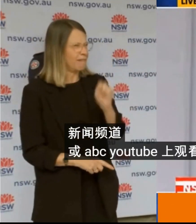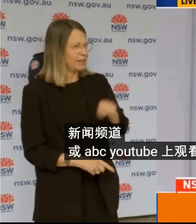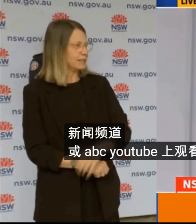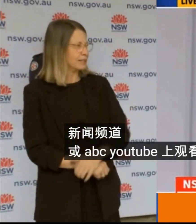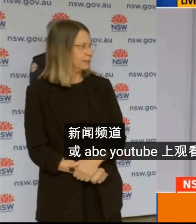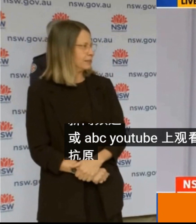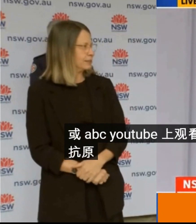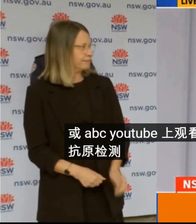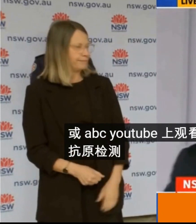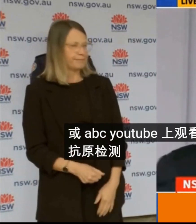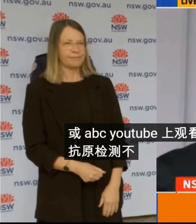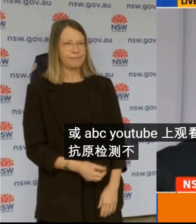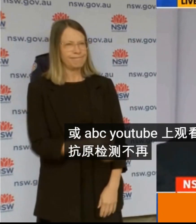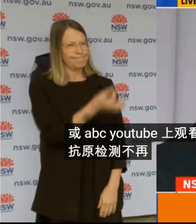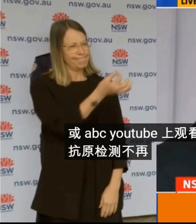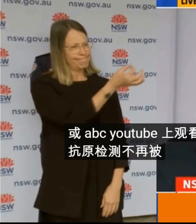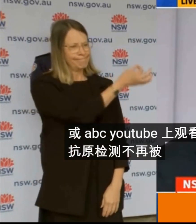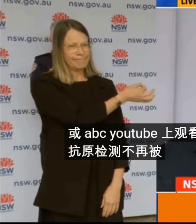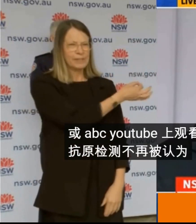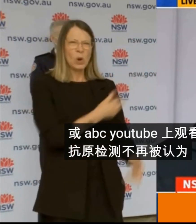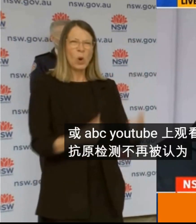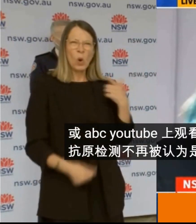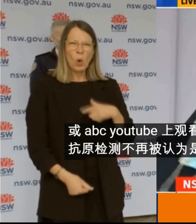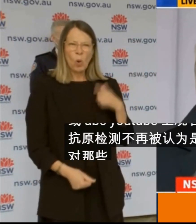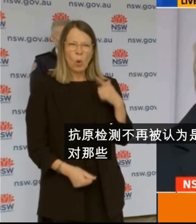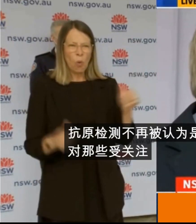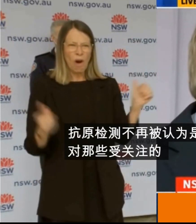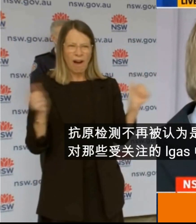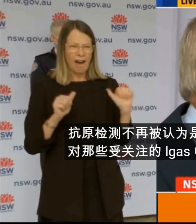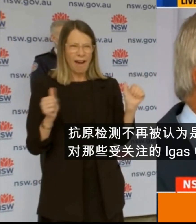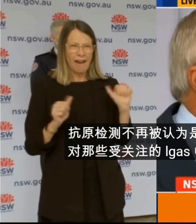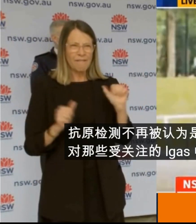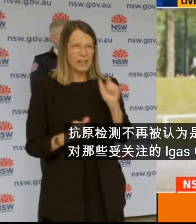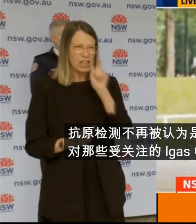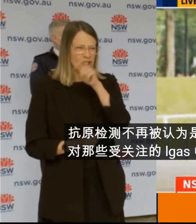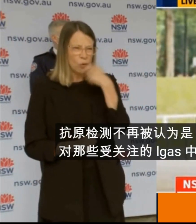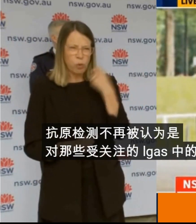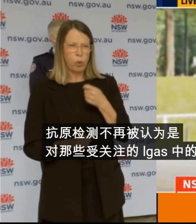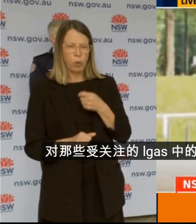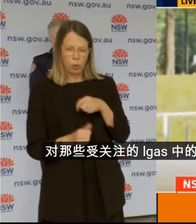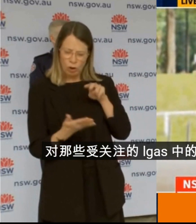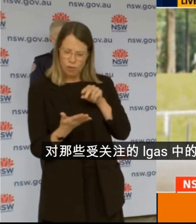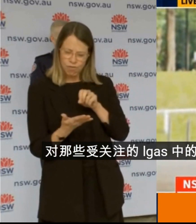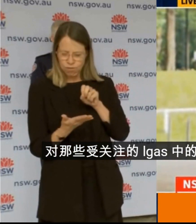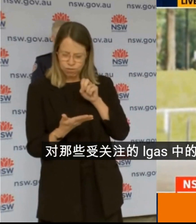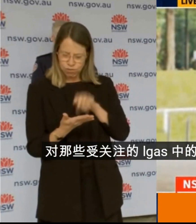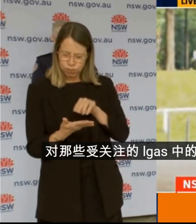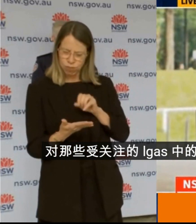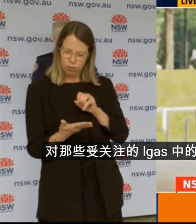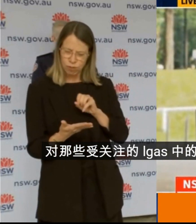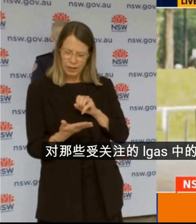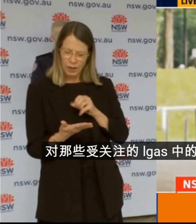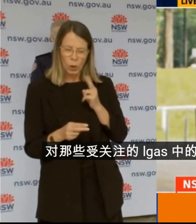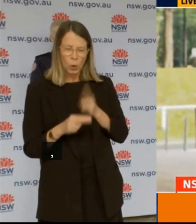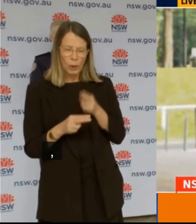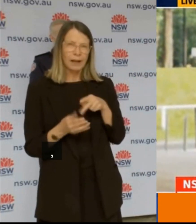channel. Rapid antigen testing no longer considered an alternative to one vaccine dose for the authorised workers in